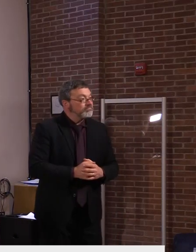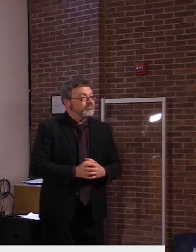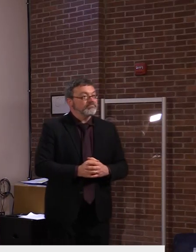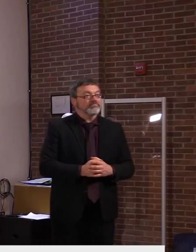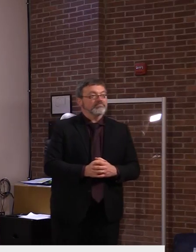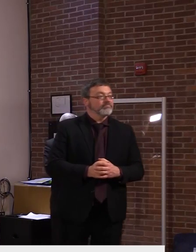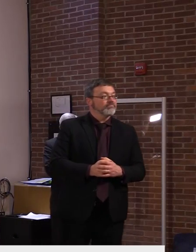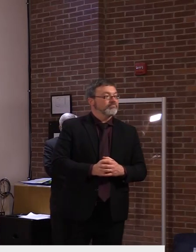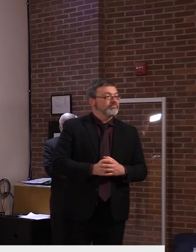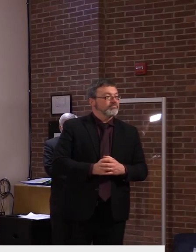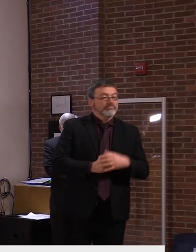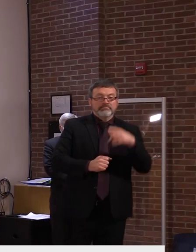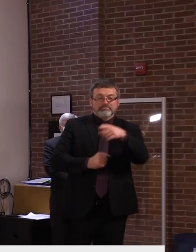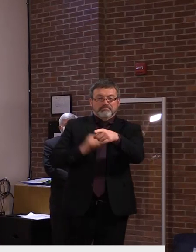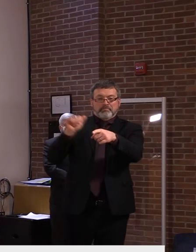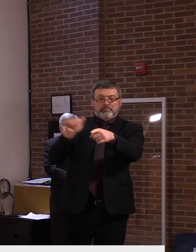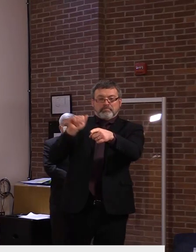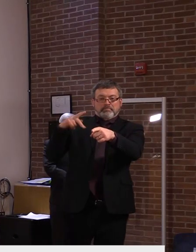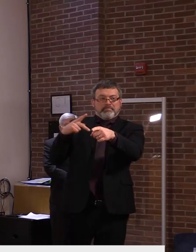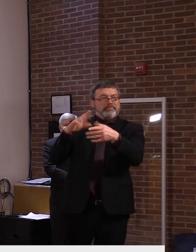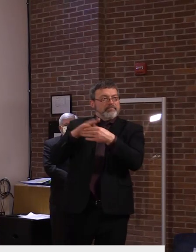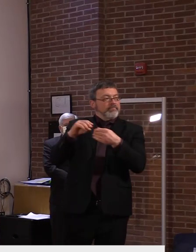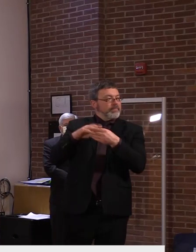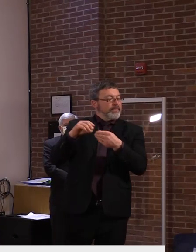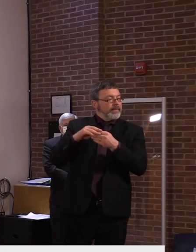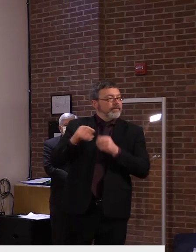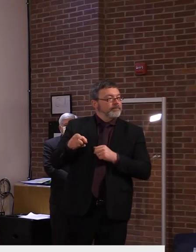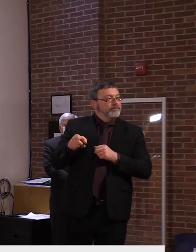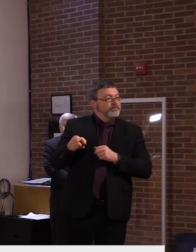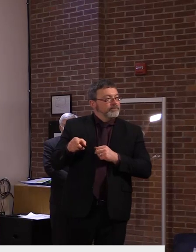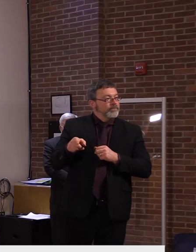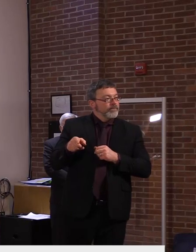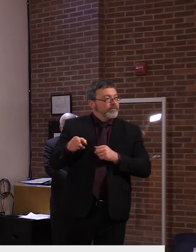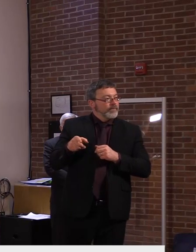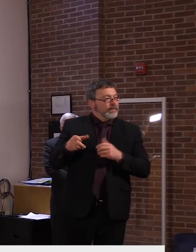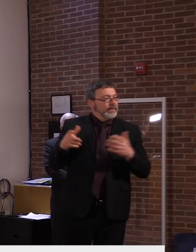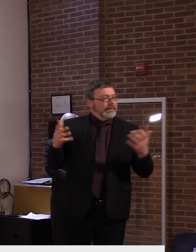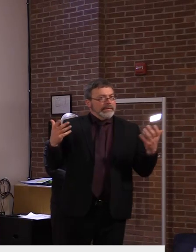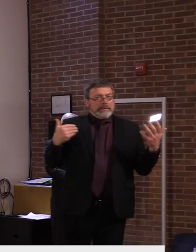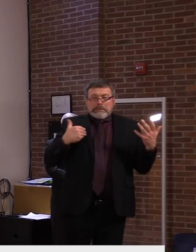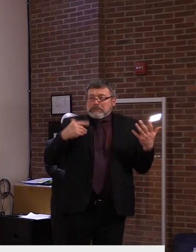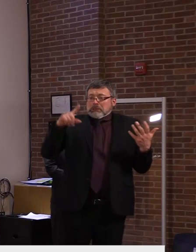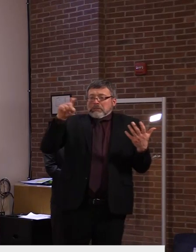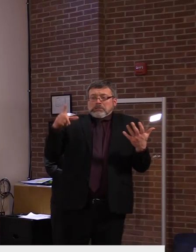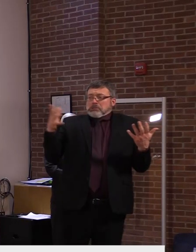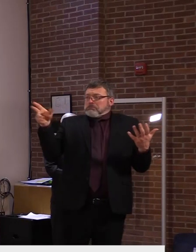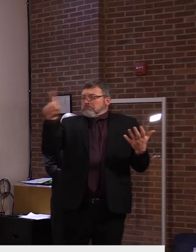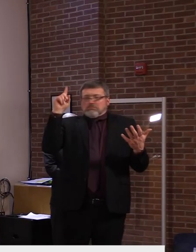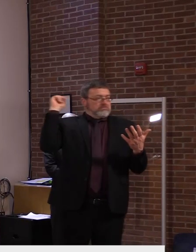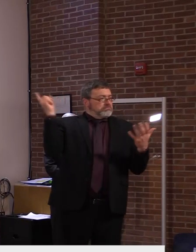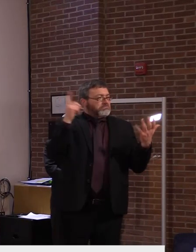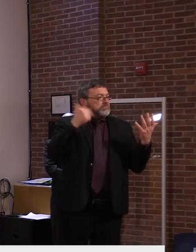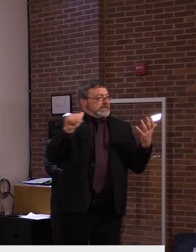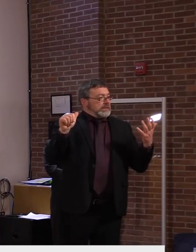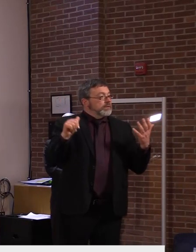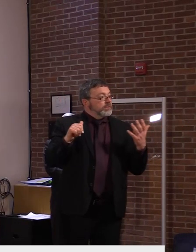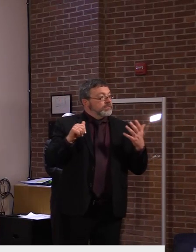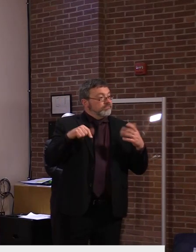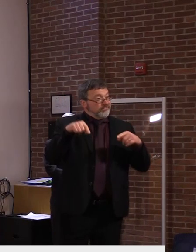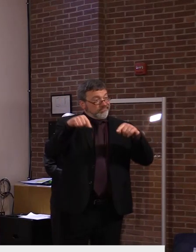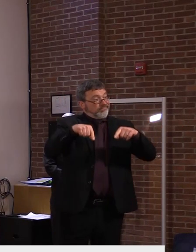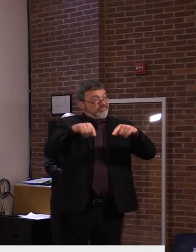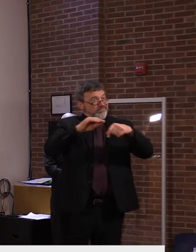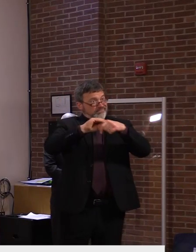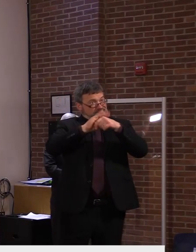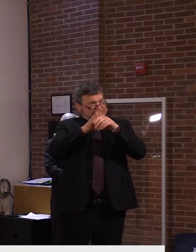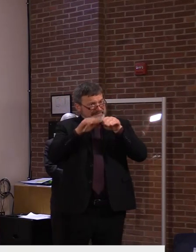I don't know if this is for the governor or Dr. Levine or whoever would like to answer it. Given how much COVID transmission there is